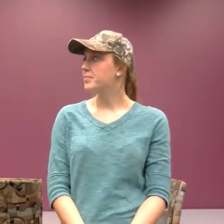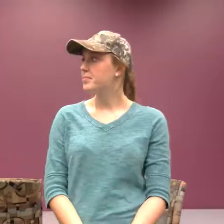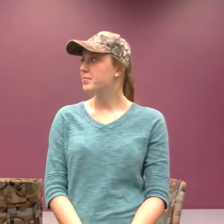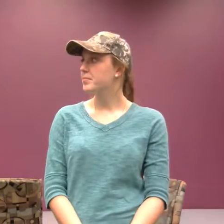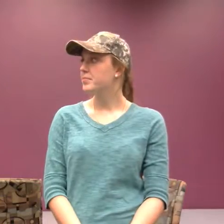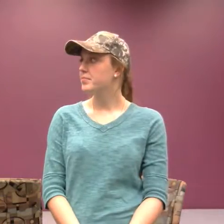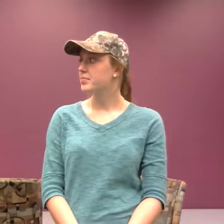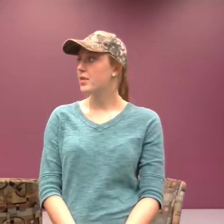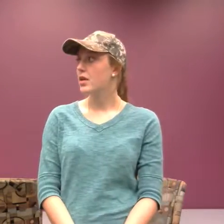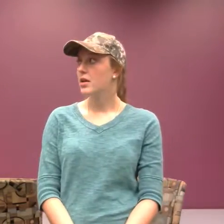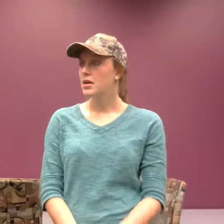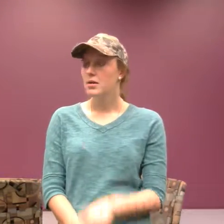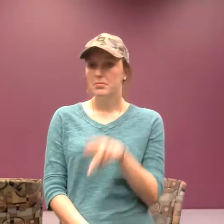price of the tape.